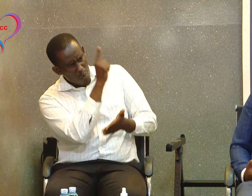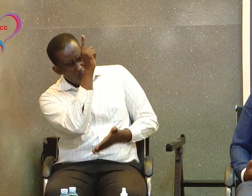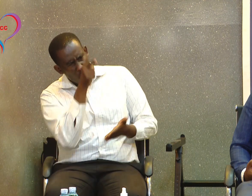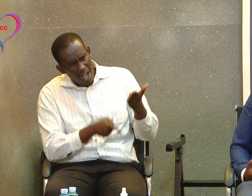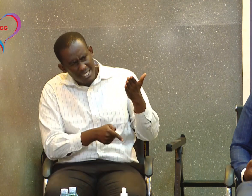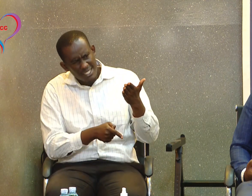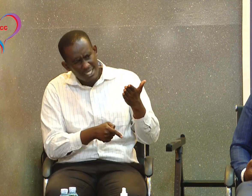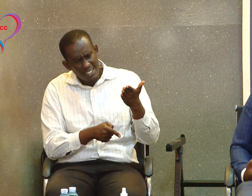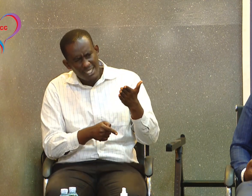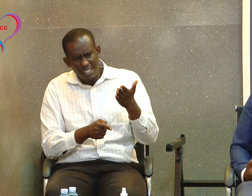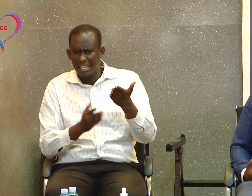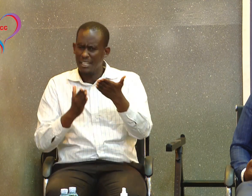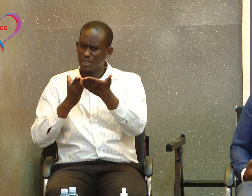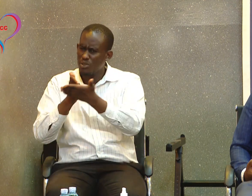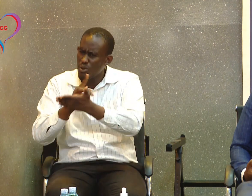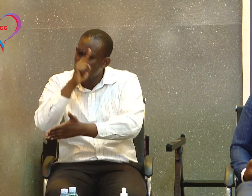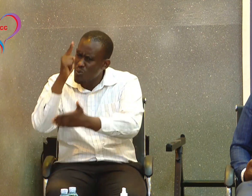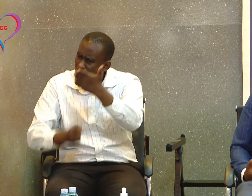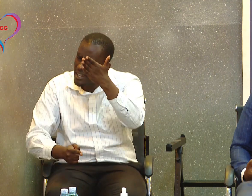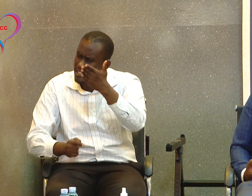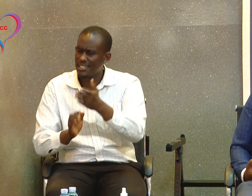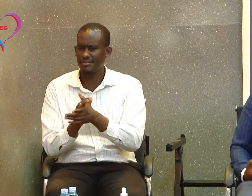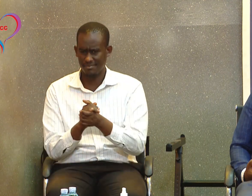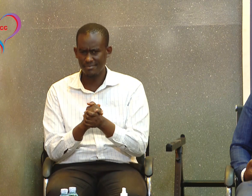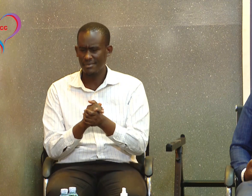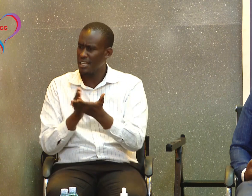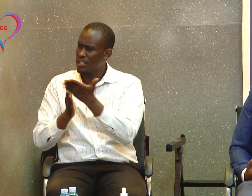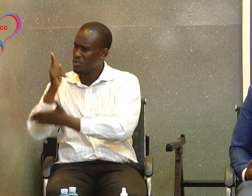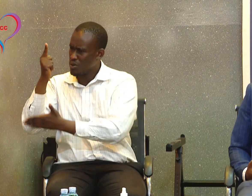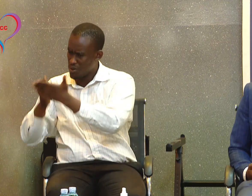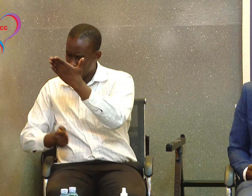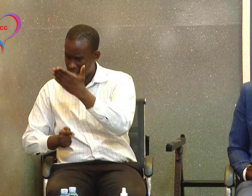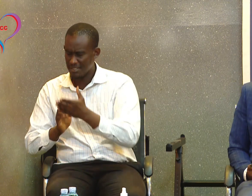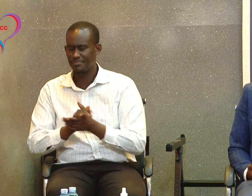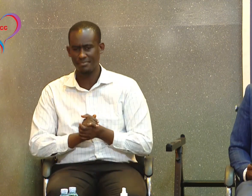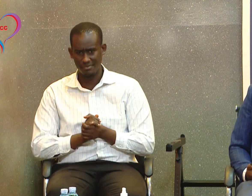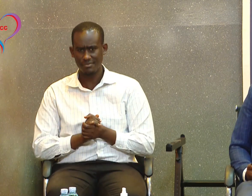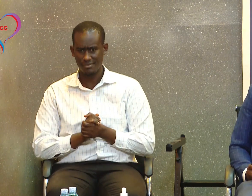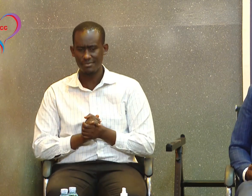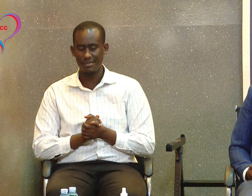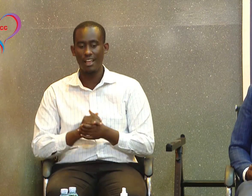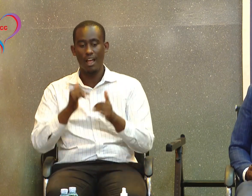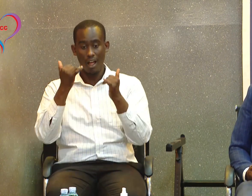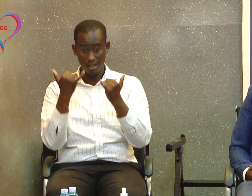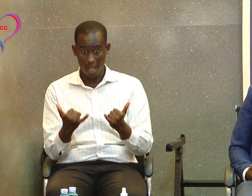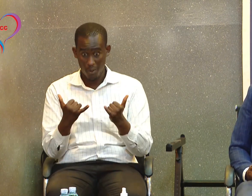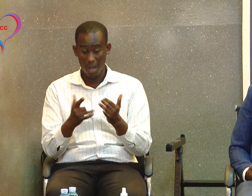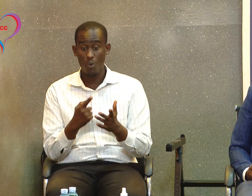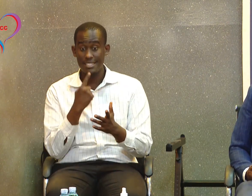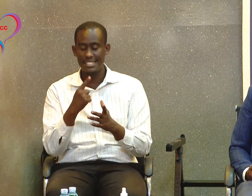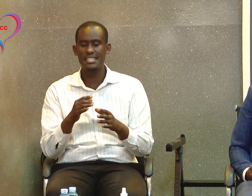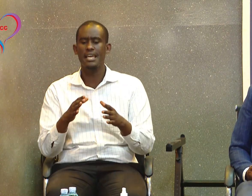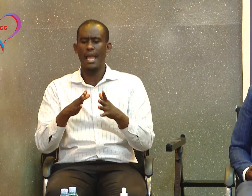kye ki? One of the biggest questions that have been asked the right person. Kakati wano